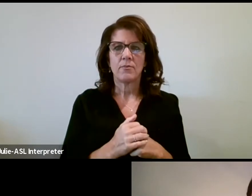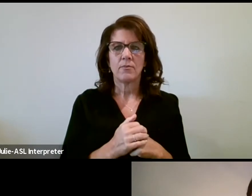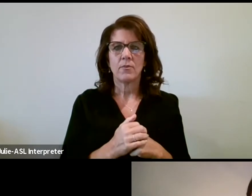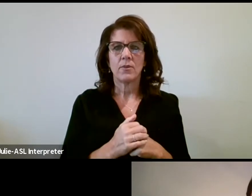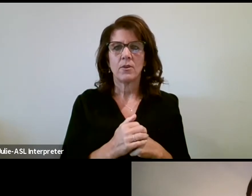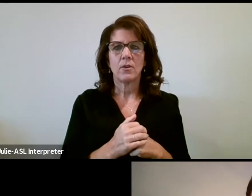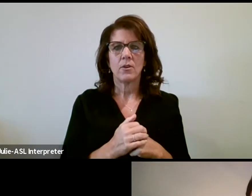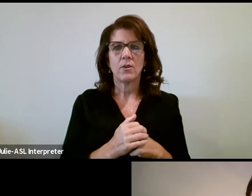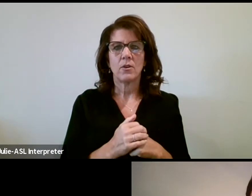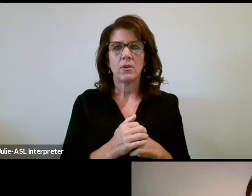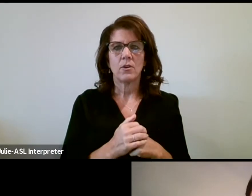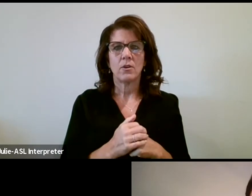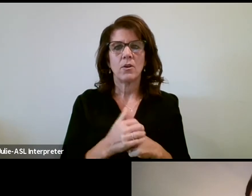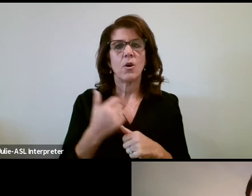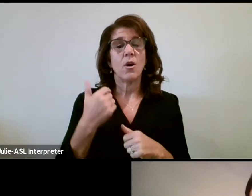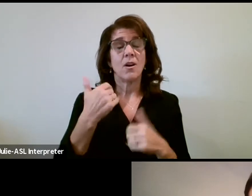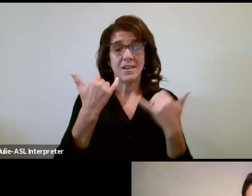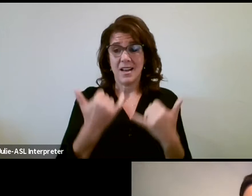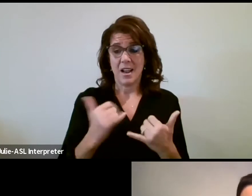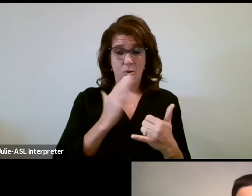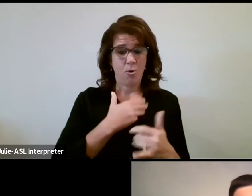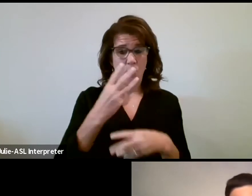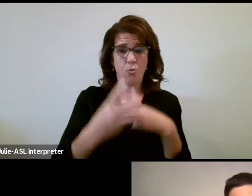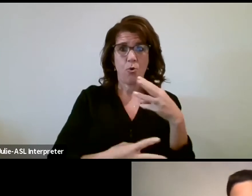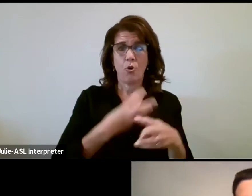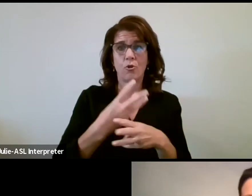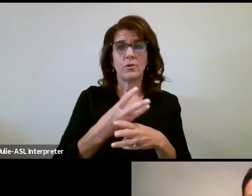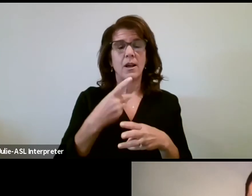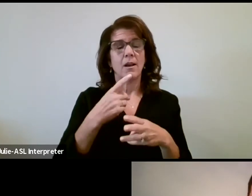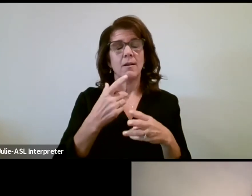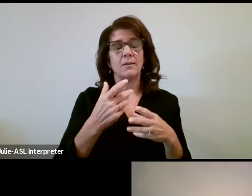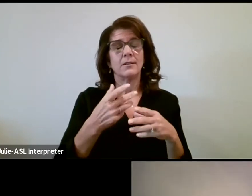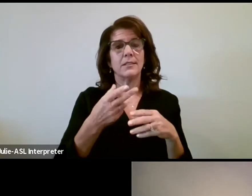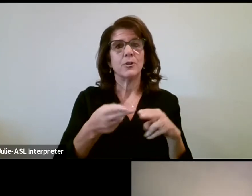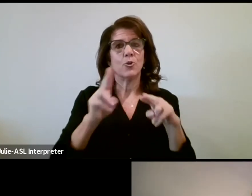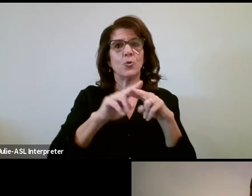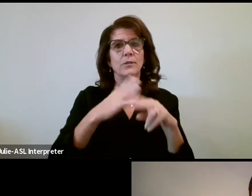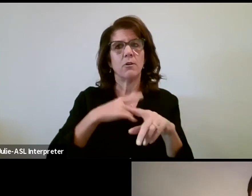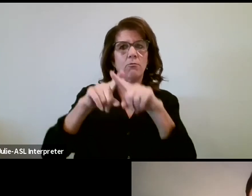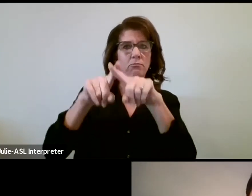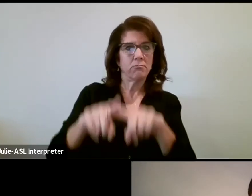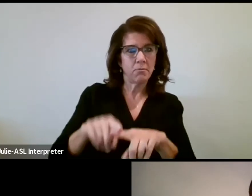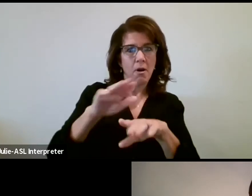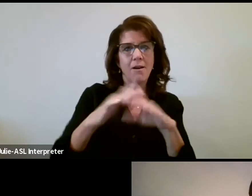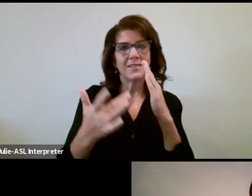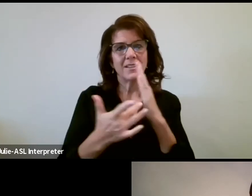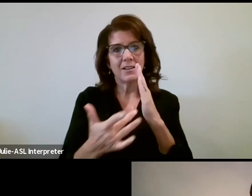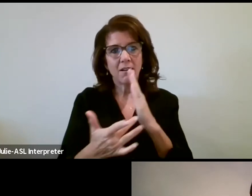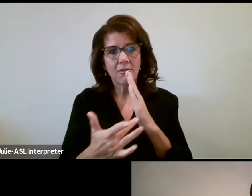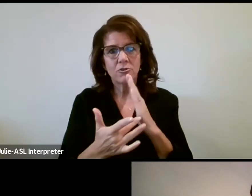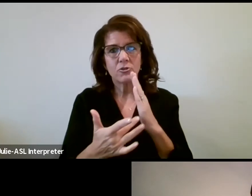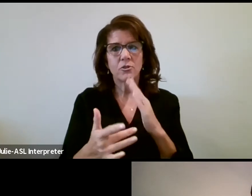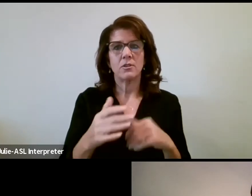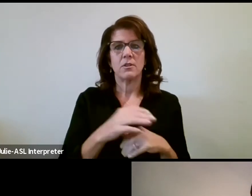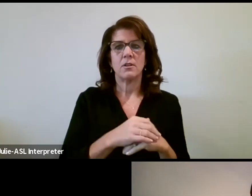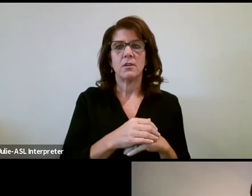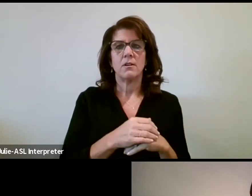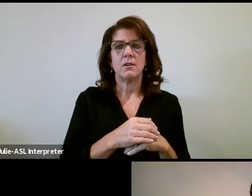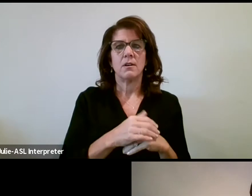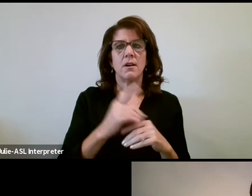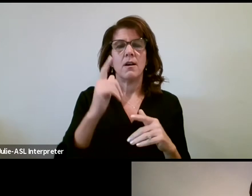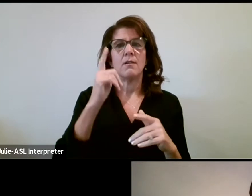We are in a world that has increased our reliance on technology, amplifying